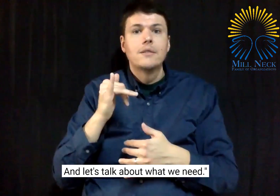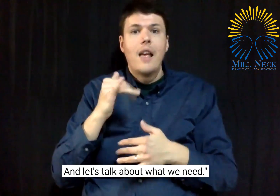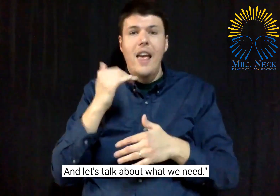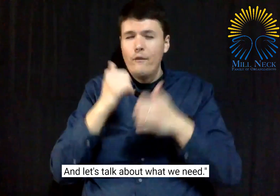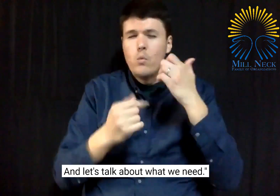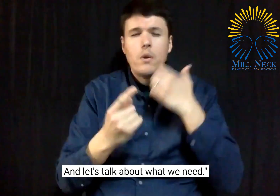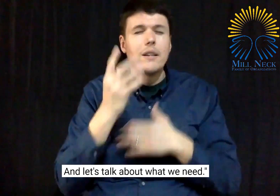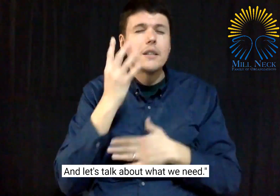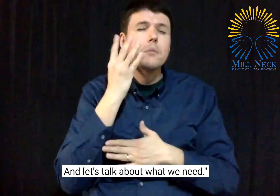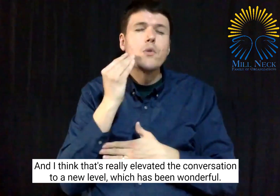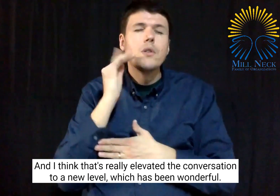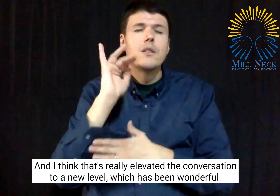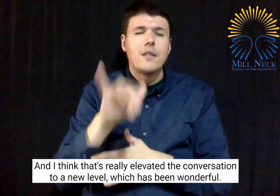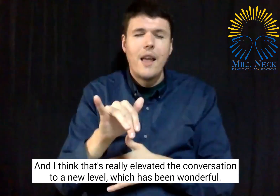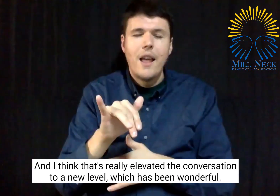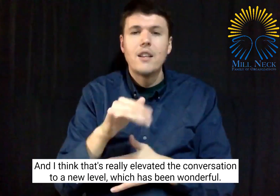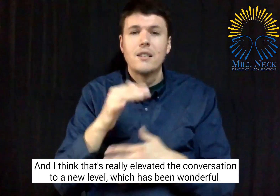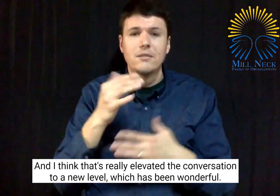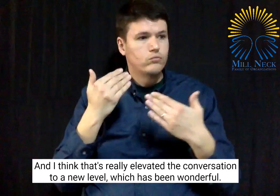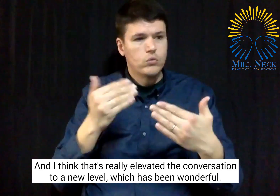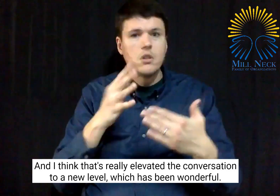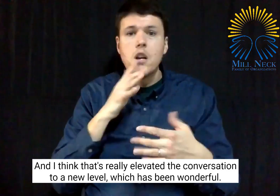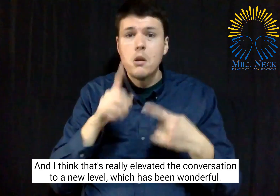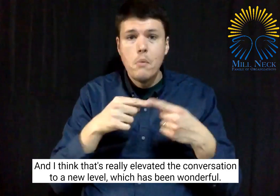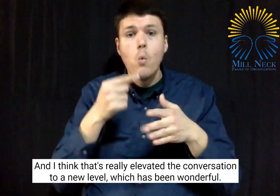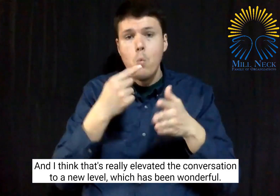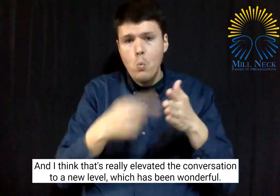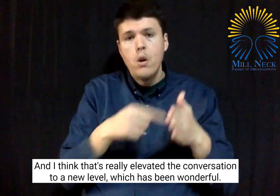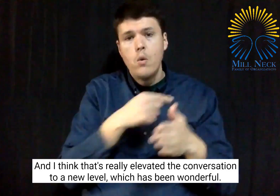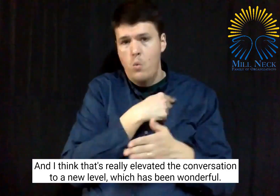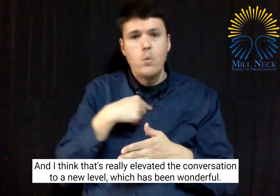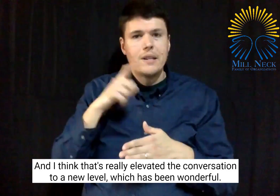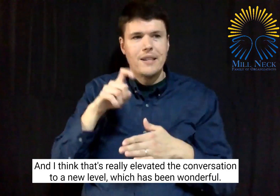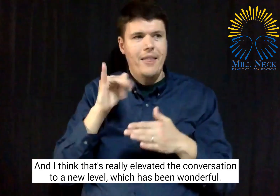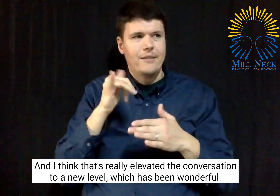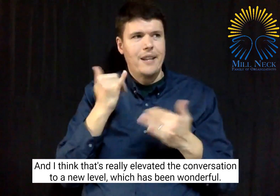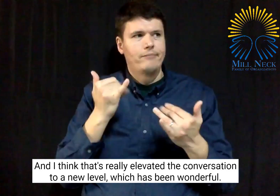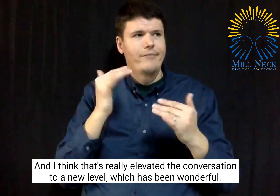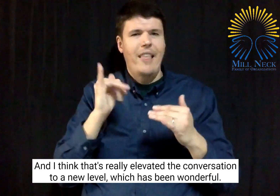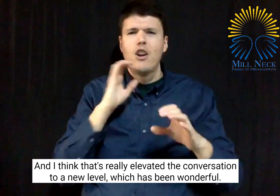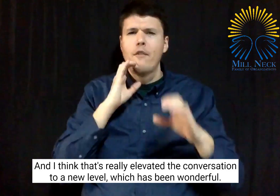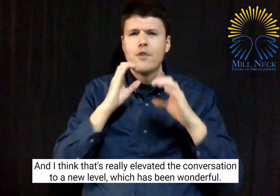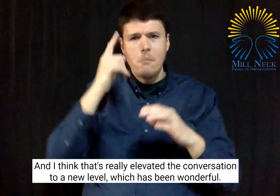let's talk about what we need. And I think that's really elevated the conversation to a new level, which has been wonderful.